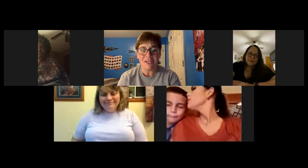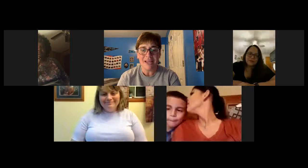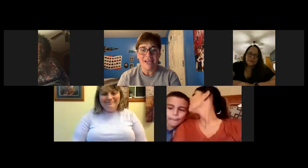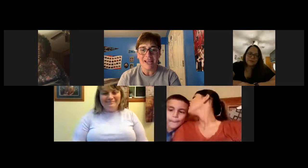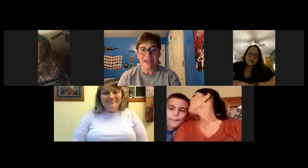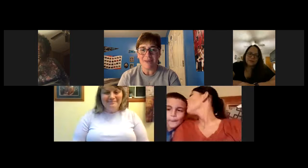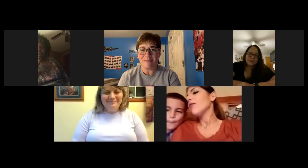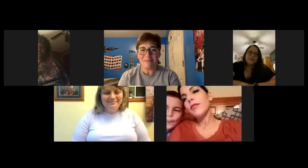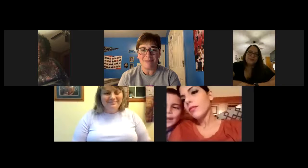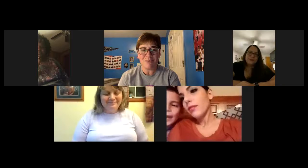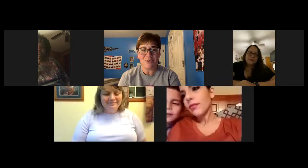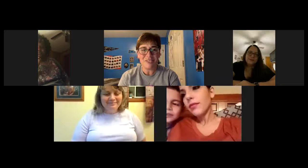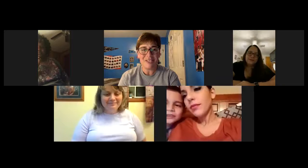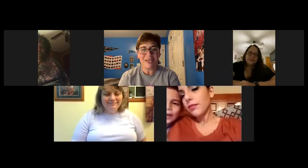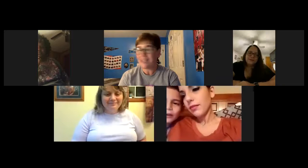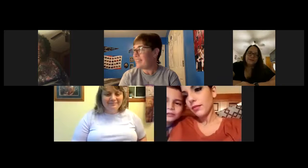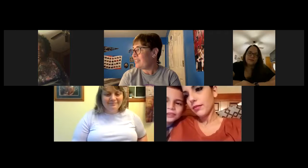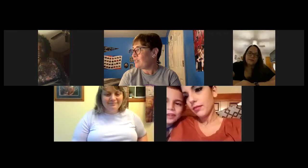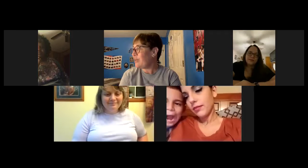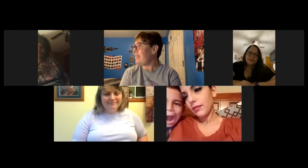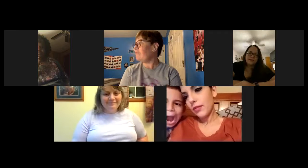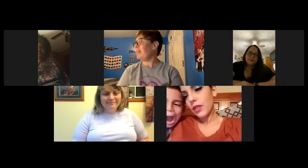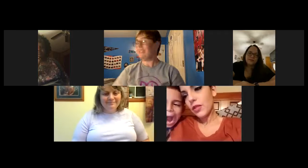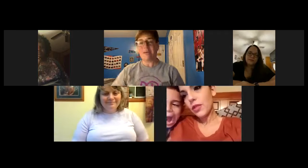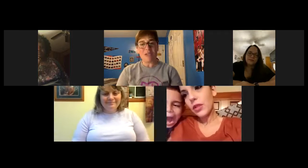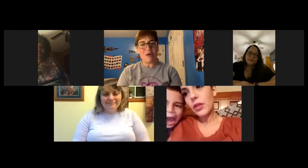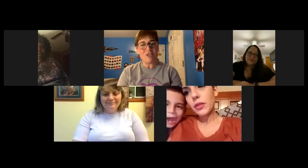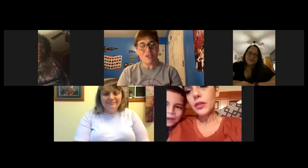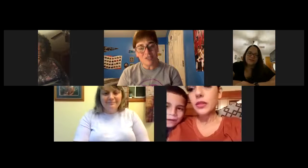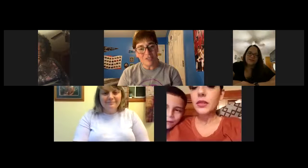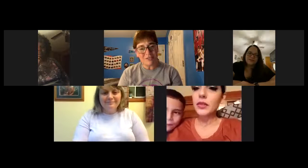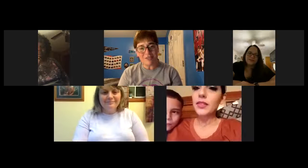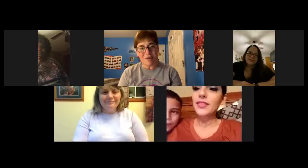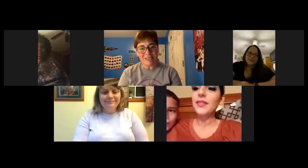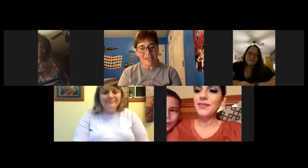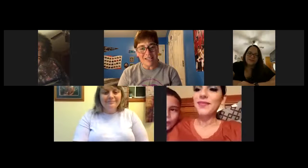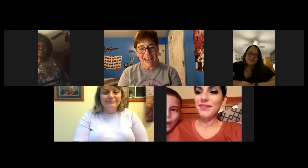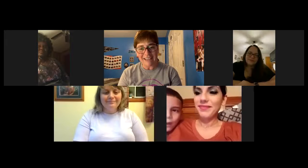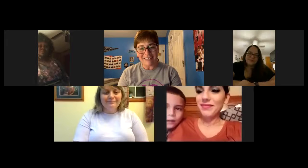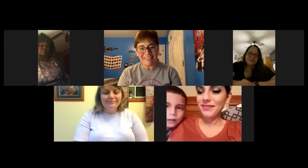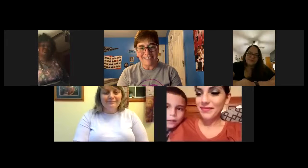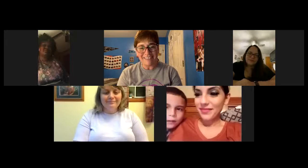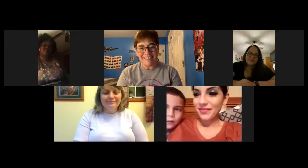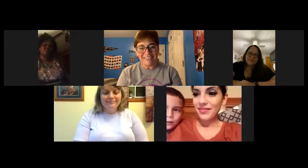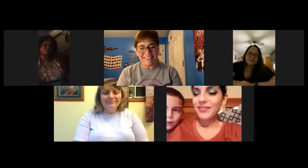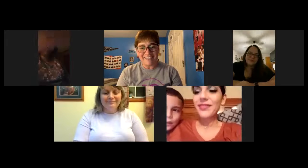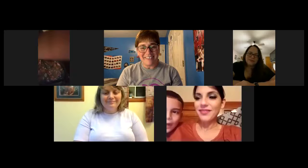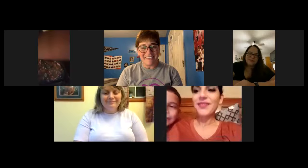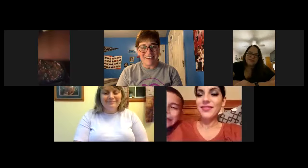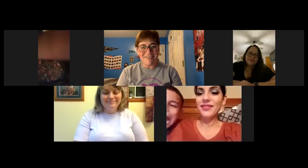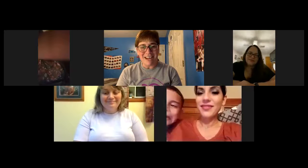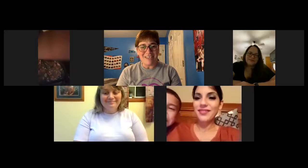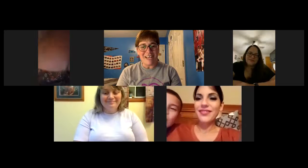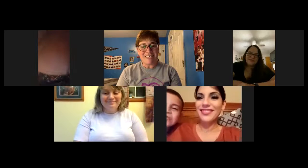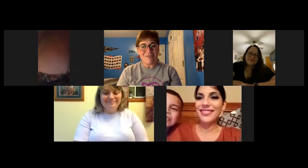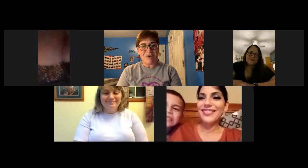Facebook, and we'll just see you guys next week. And if you guys have any questions, just don't hesitate to ask.